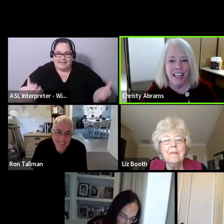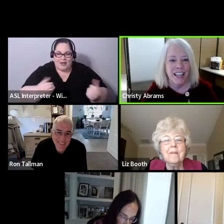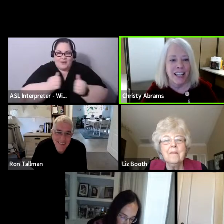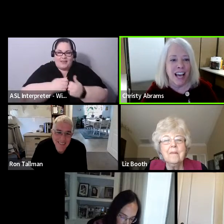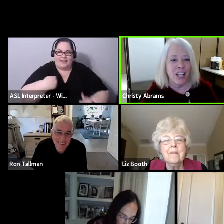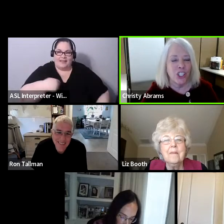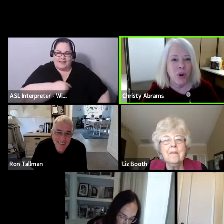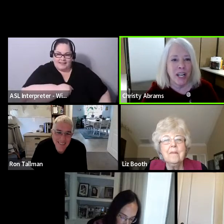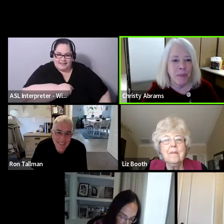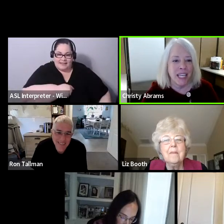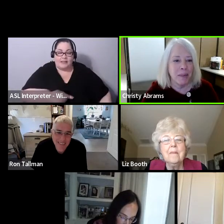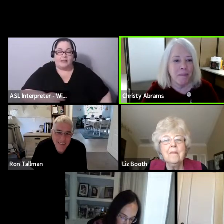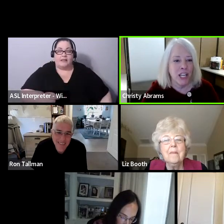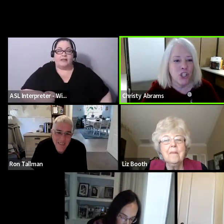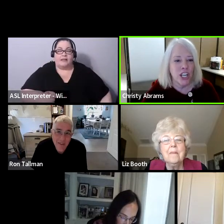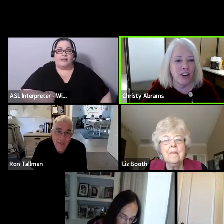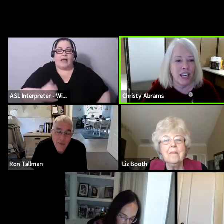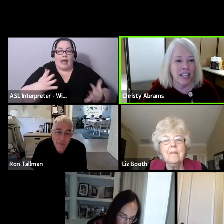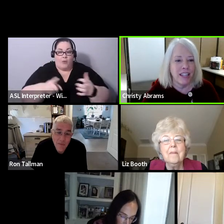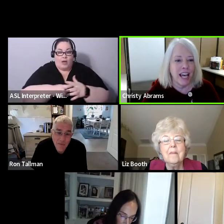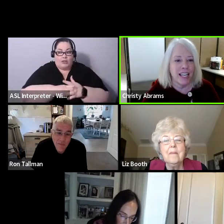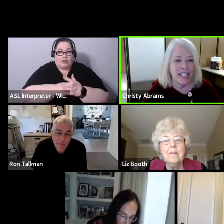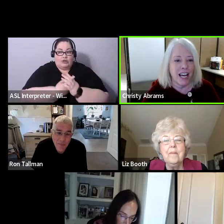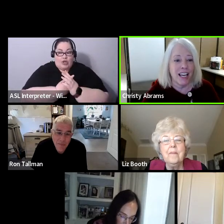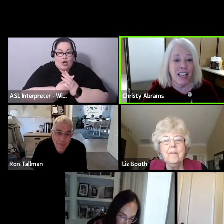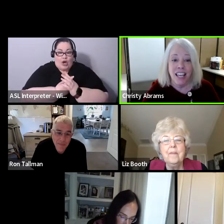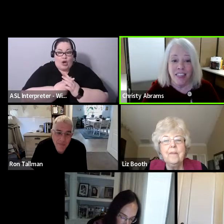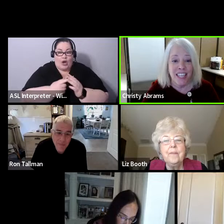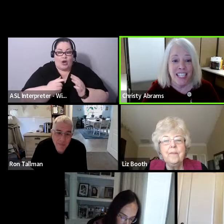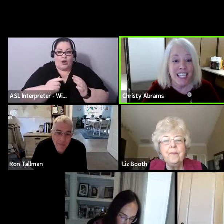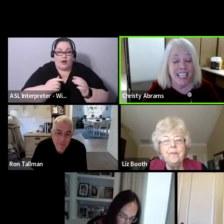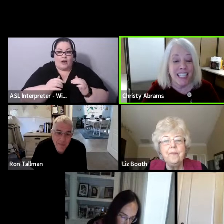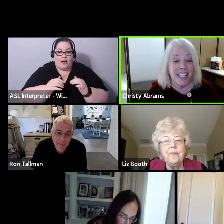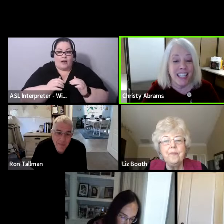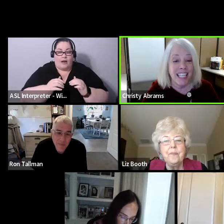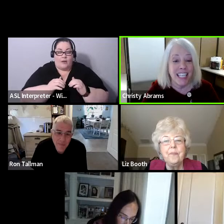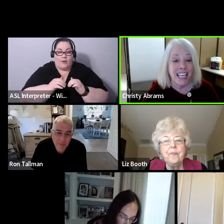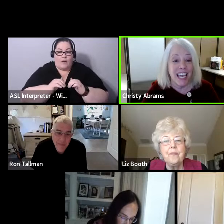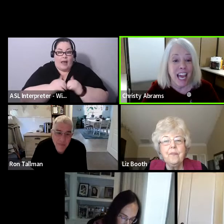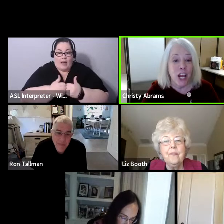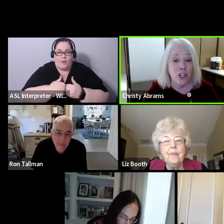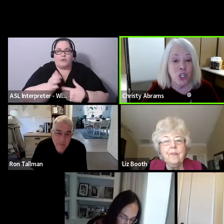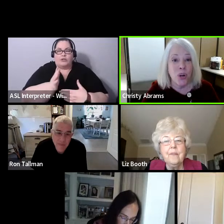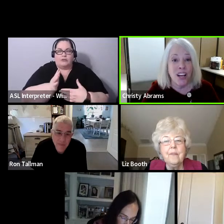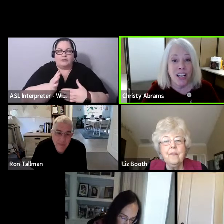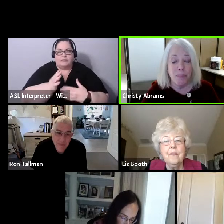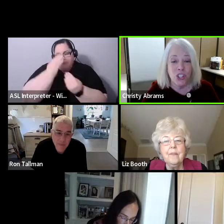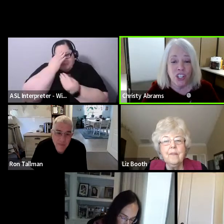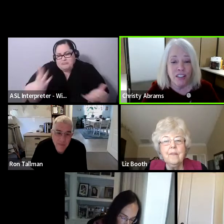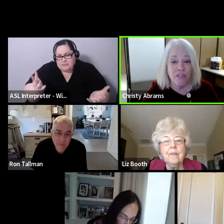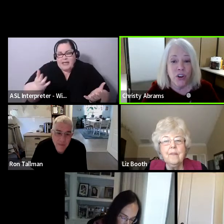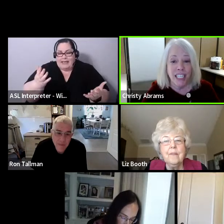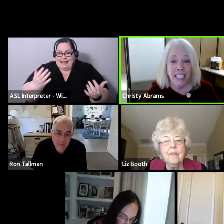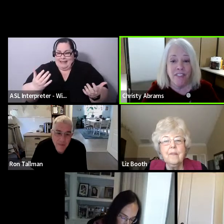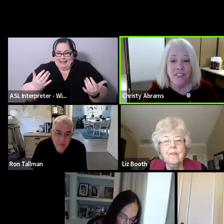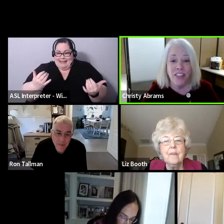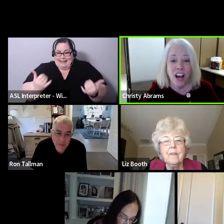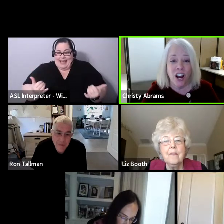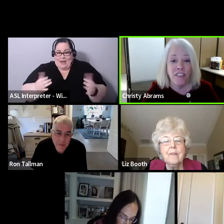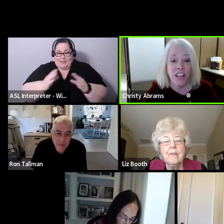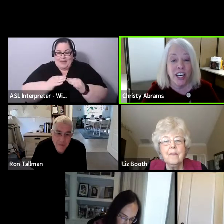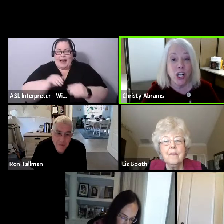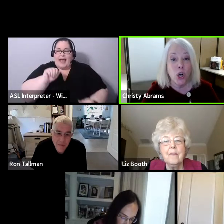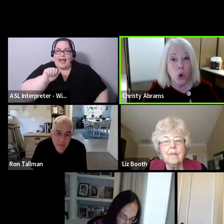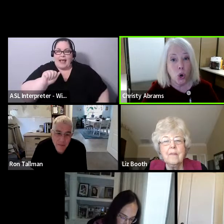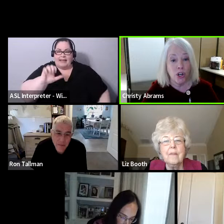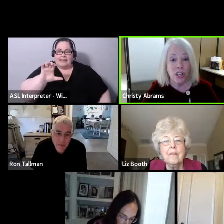today. I just want to begin by sharing that this is the Arizona Commission for the Deaf and the